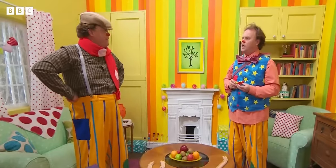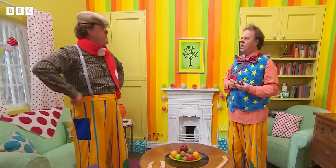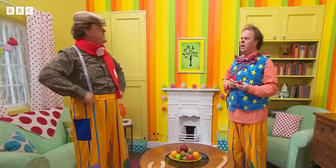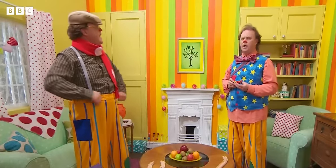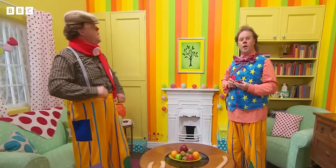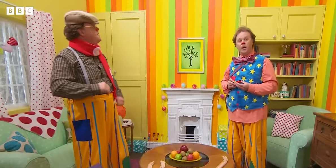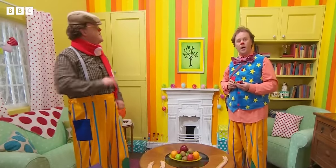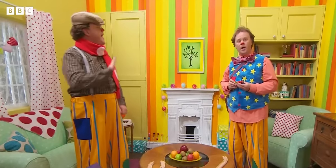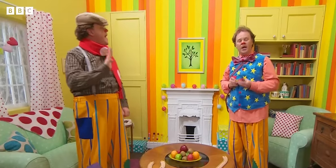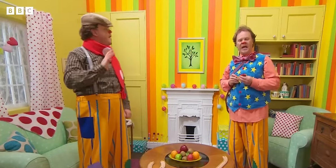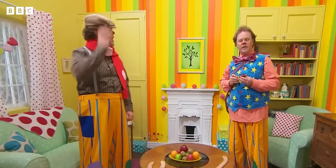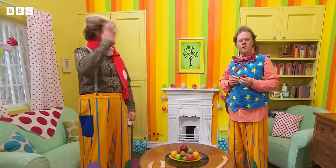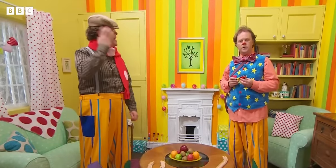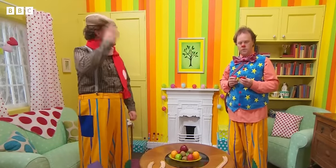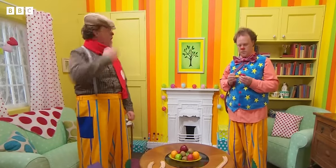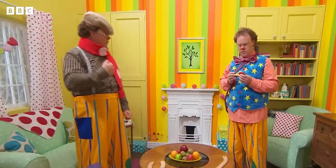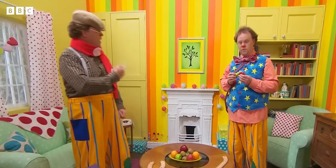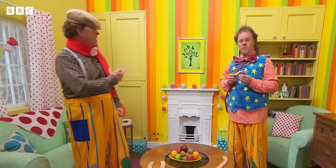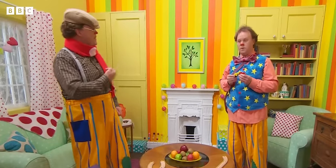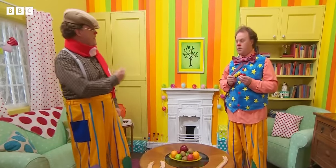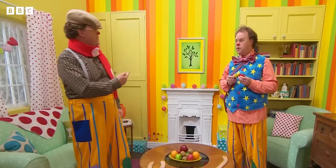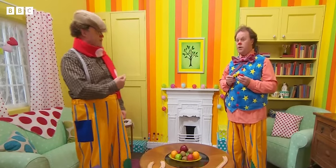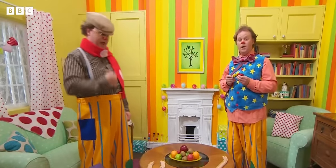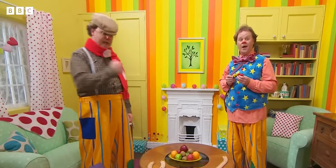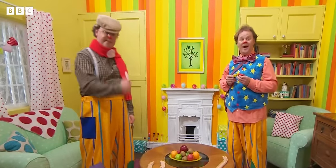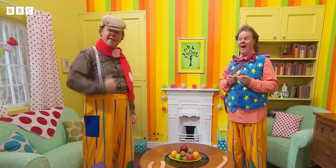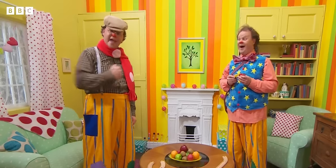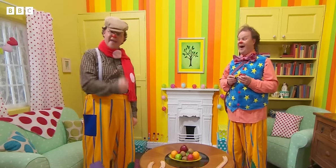But don't worry, we can be trains together.